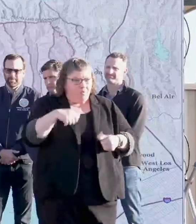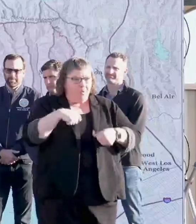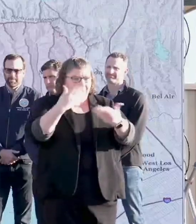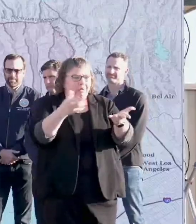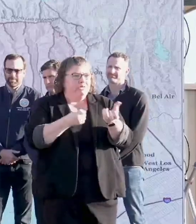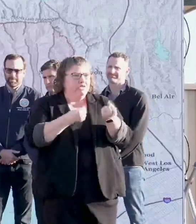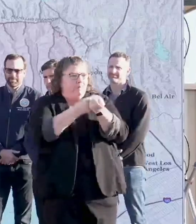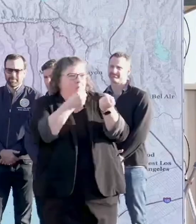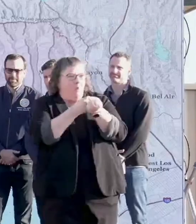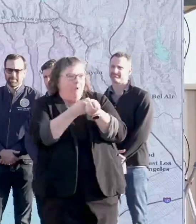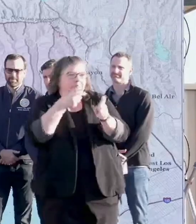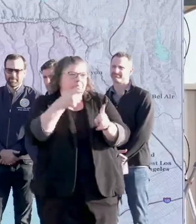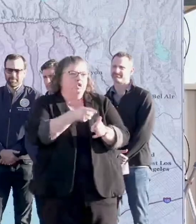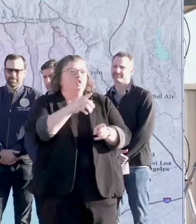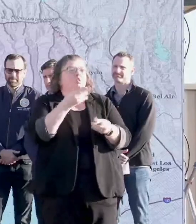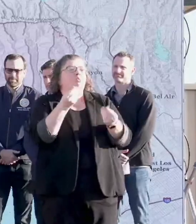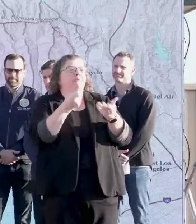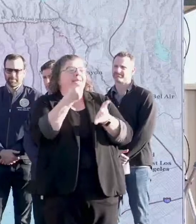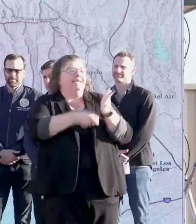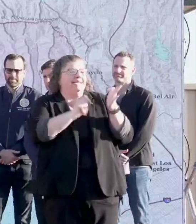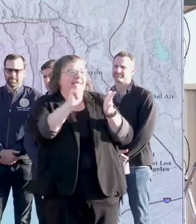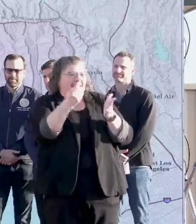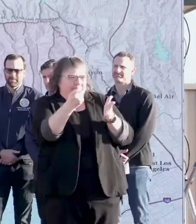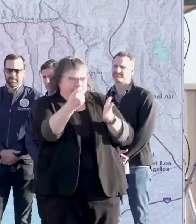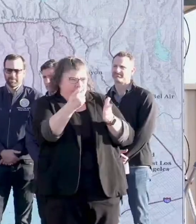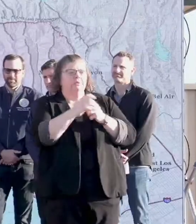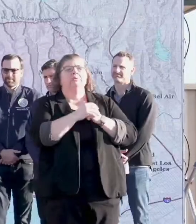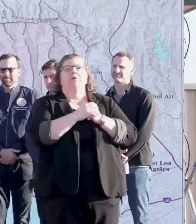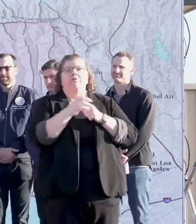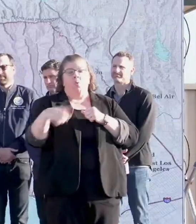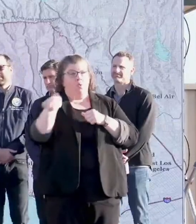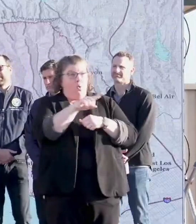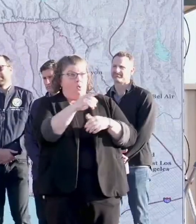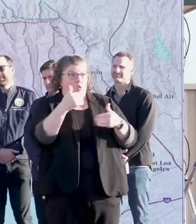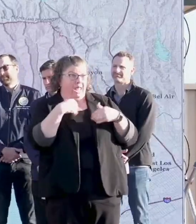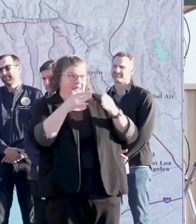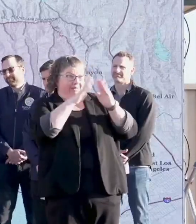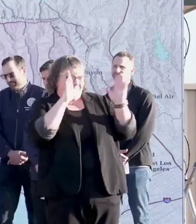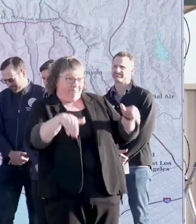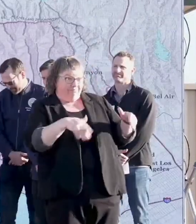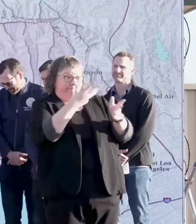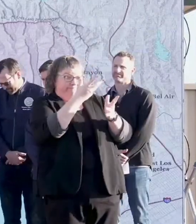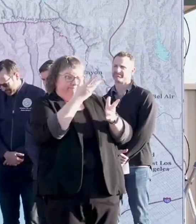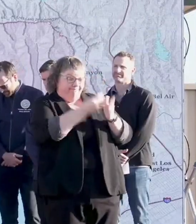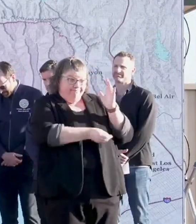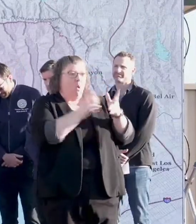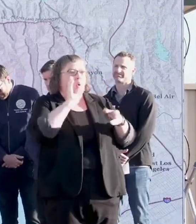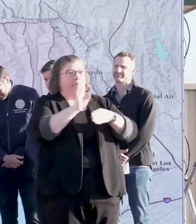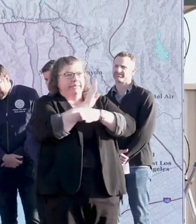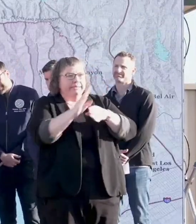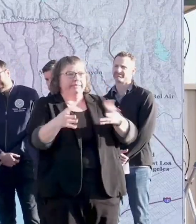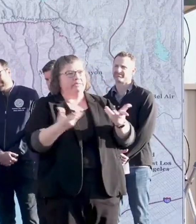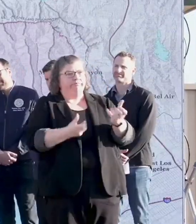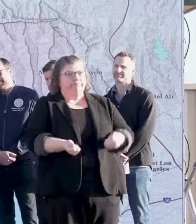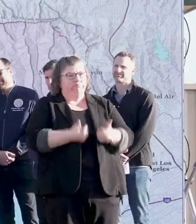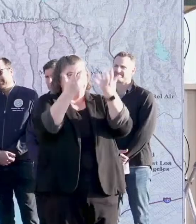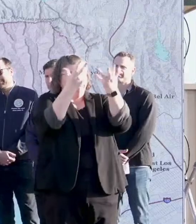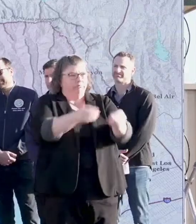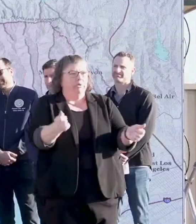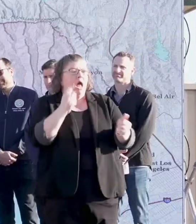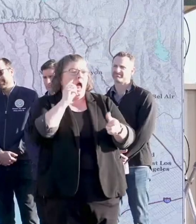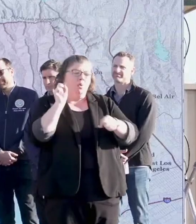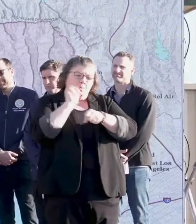as it pertains to the property tax. For those that have homes that they lost or a business they lost, I'm going to be